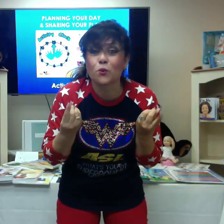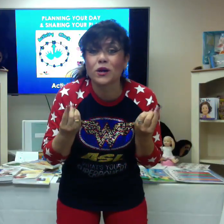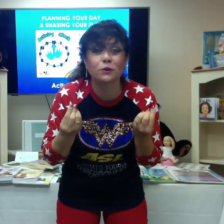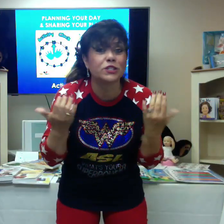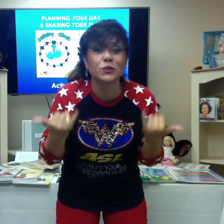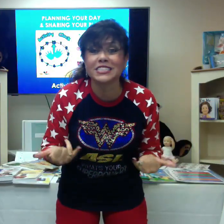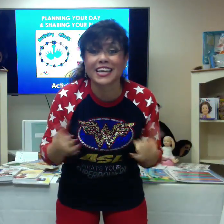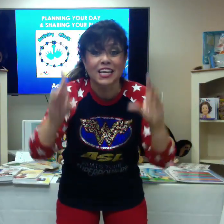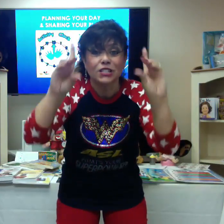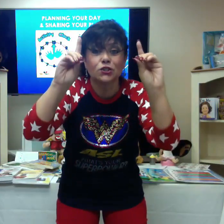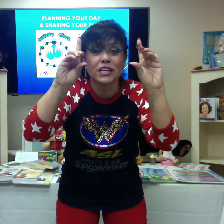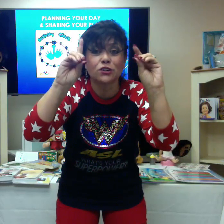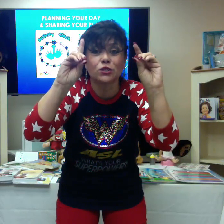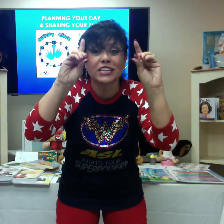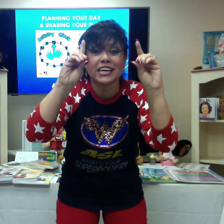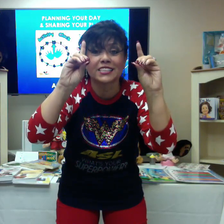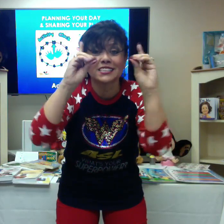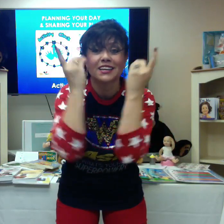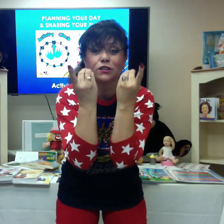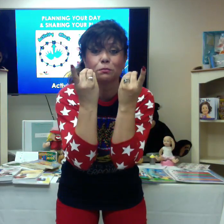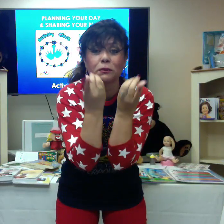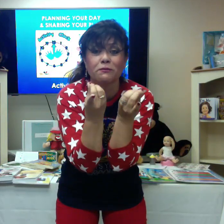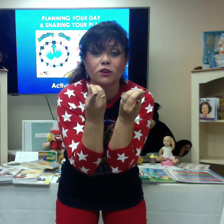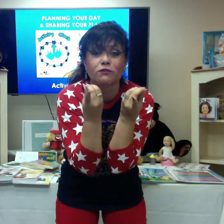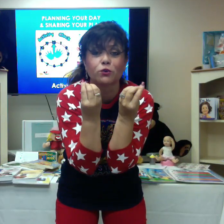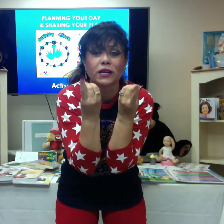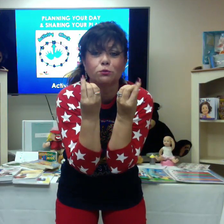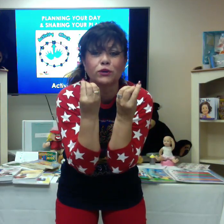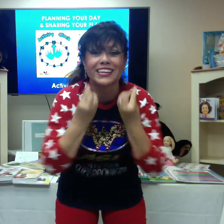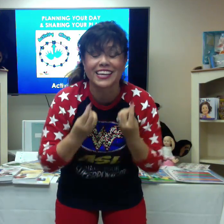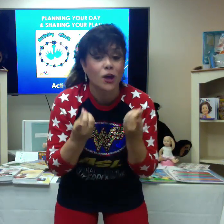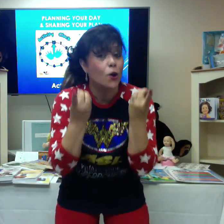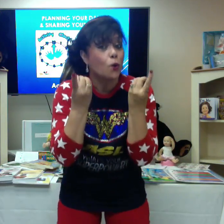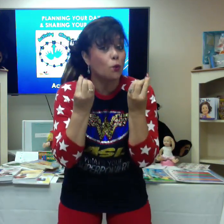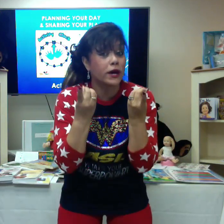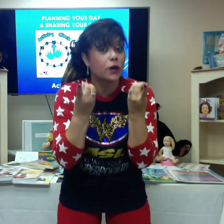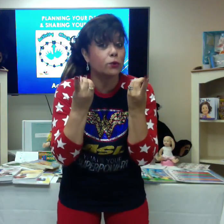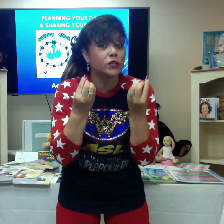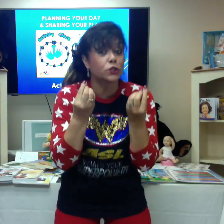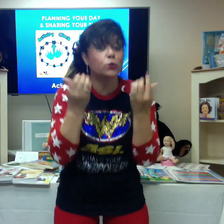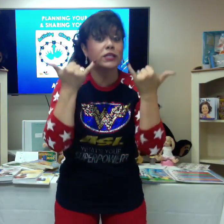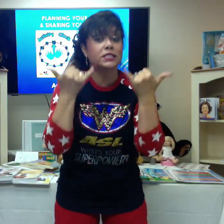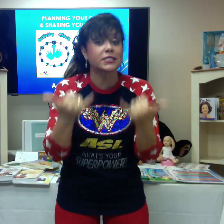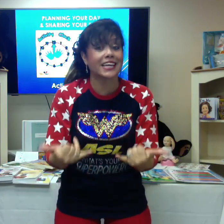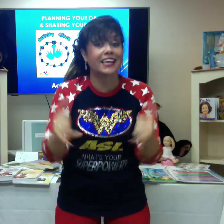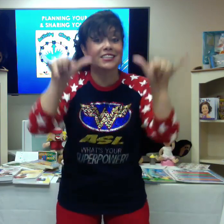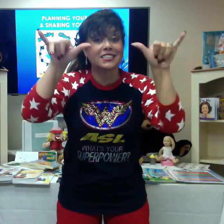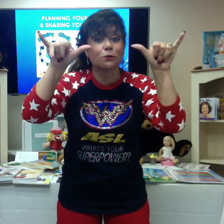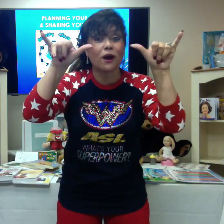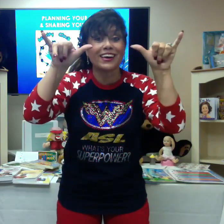What are we doing today? So you take your D hands, you put them in front of you, and you bring it in. What are we doing today? This is a Y